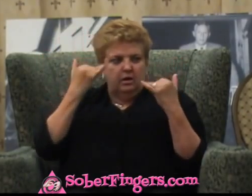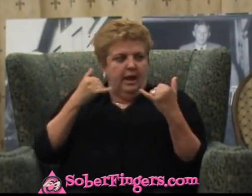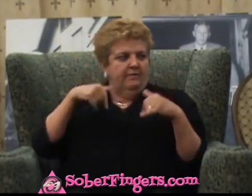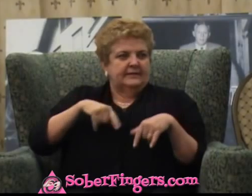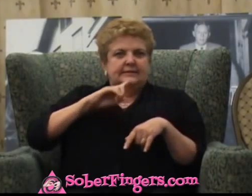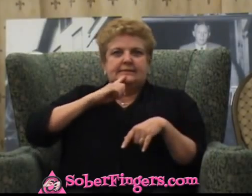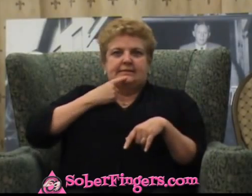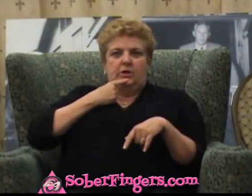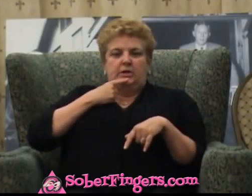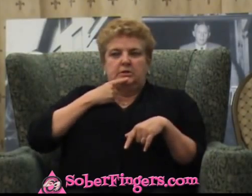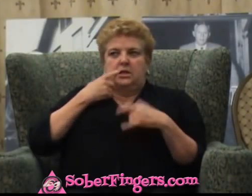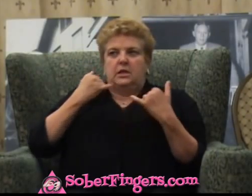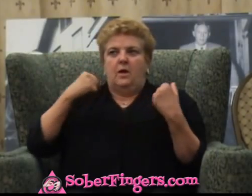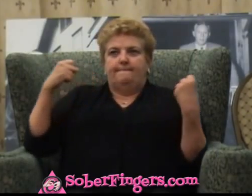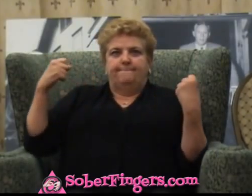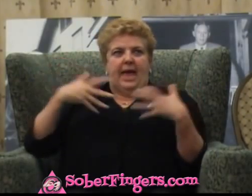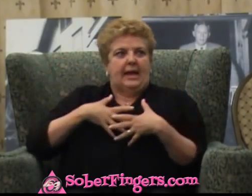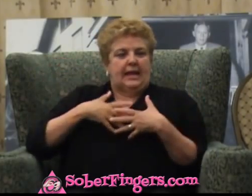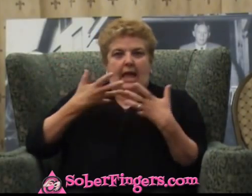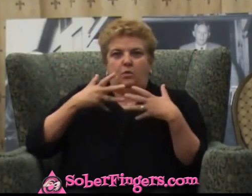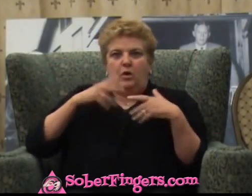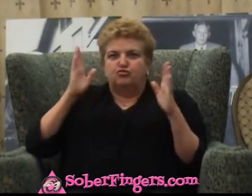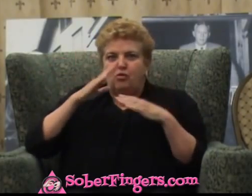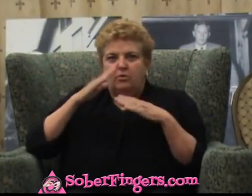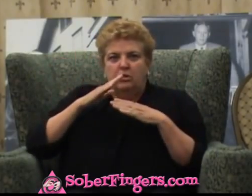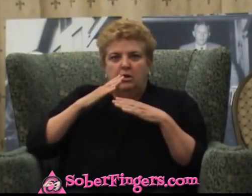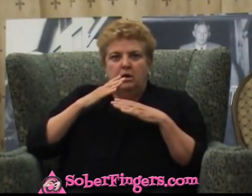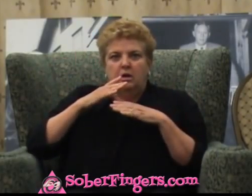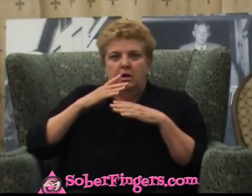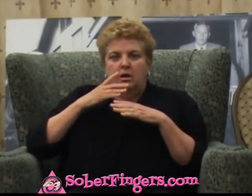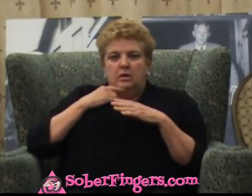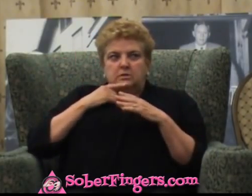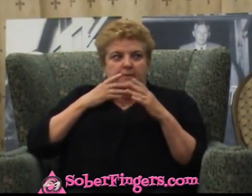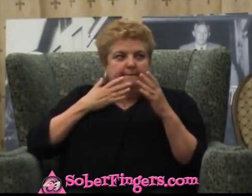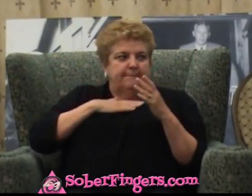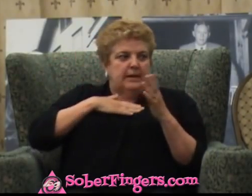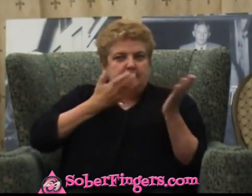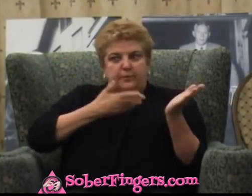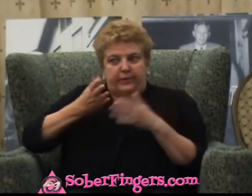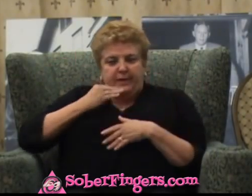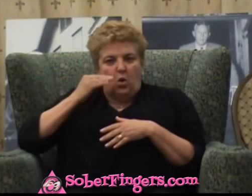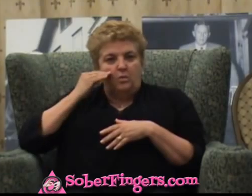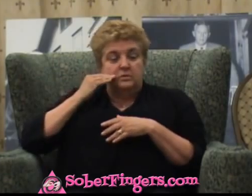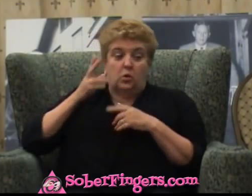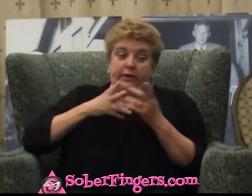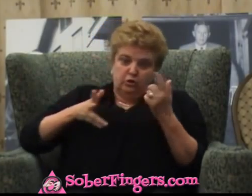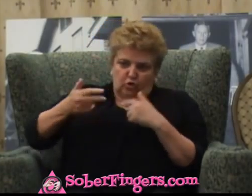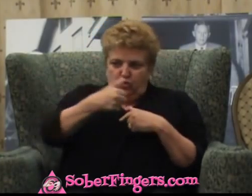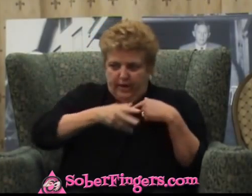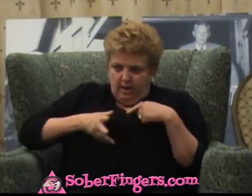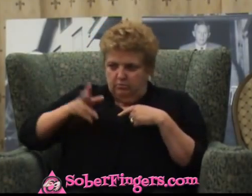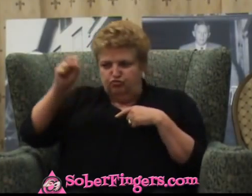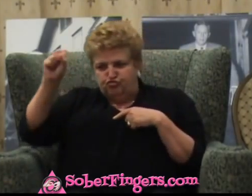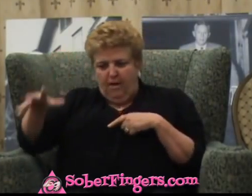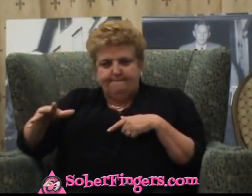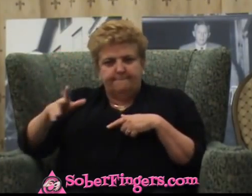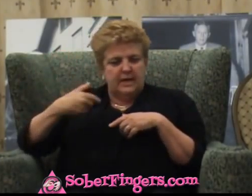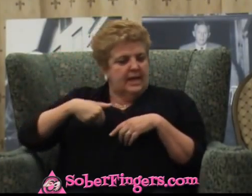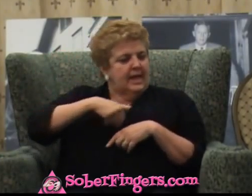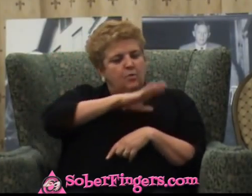again. I didn't want to get him in trouble. So I said, please take me home. And he did. He turned his truck around, he dropped me off, he went home, and I went inside and I did